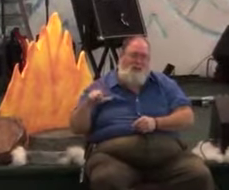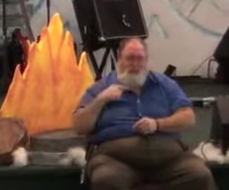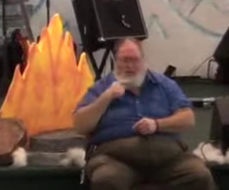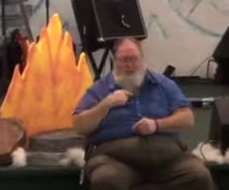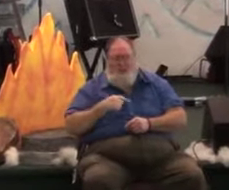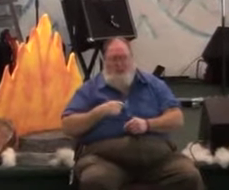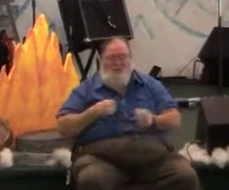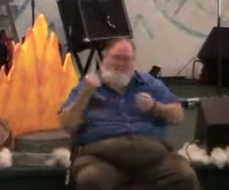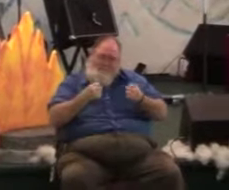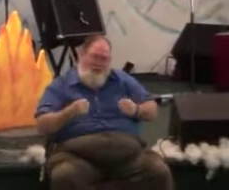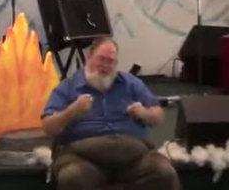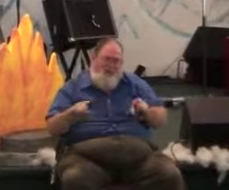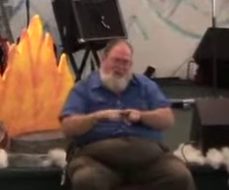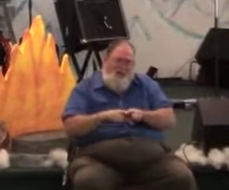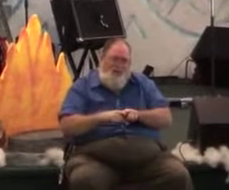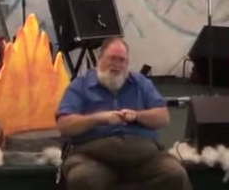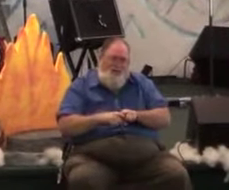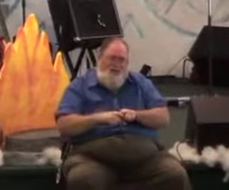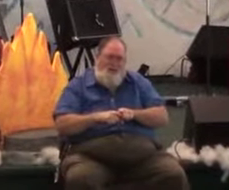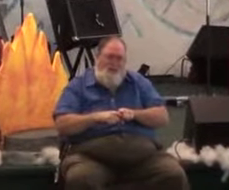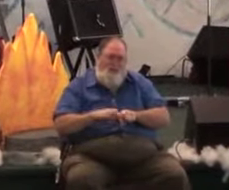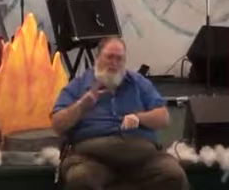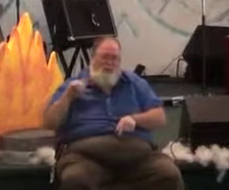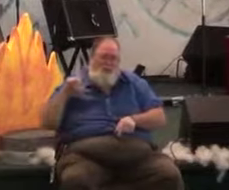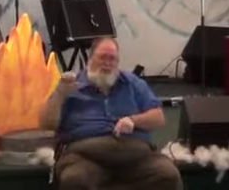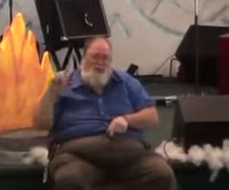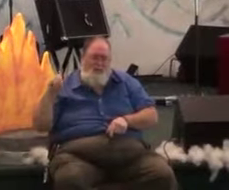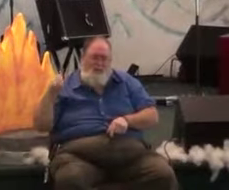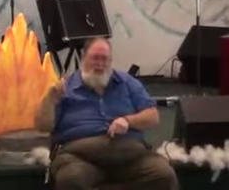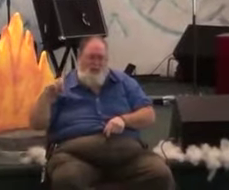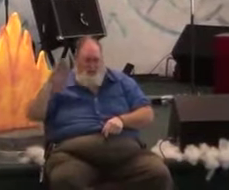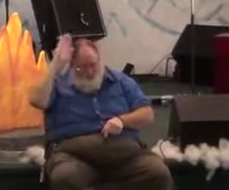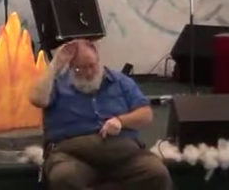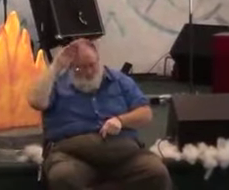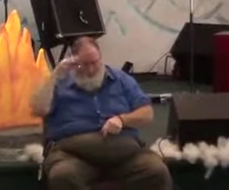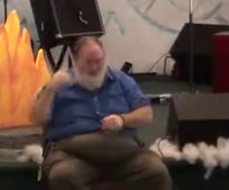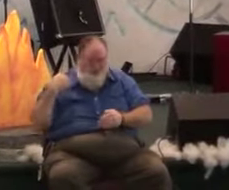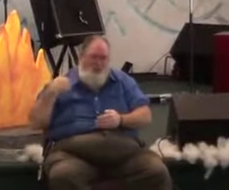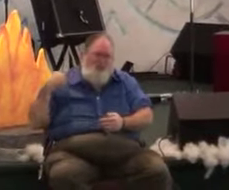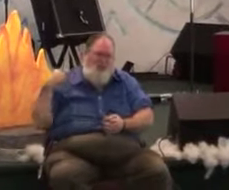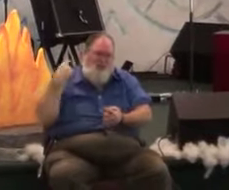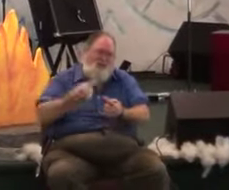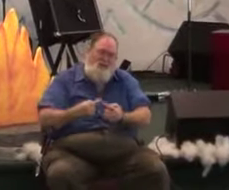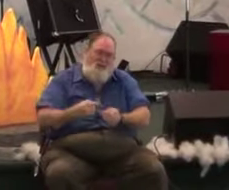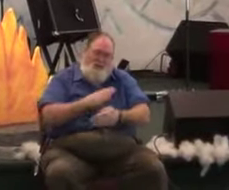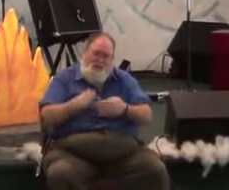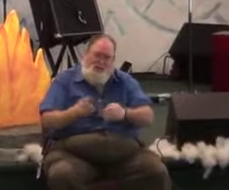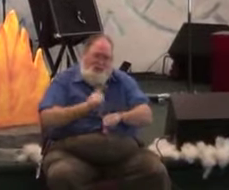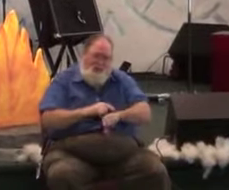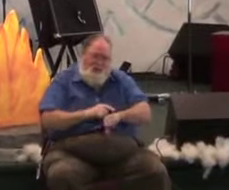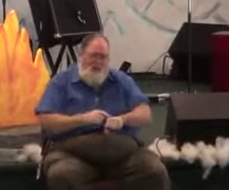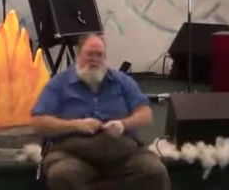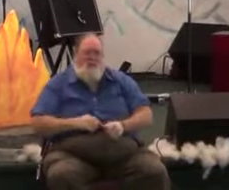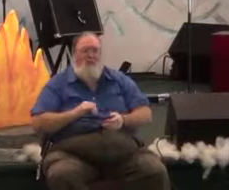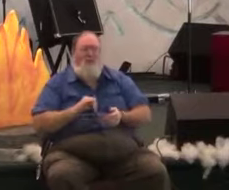wild donkeys with their brothers until the end of time. And that's where this ISIS, Al-Qaeda, all